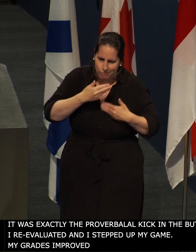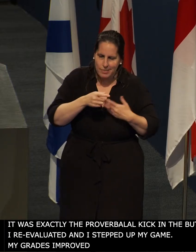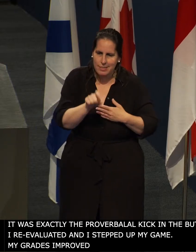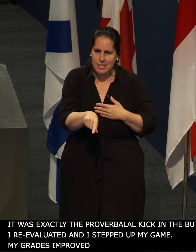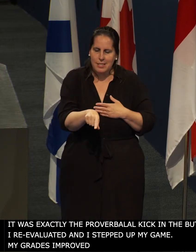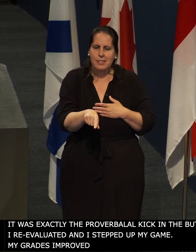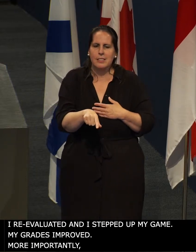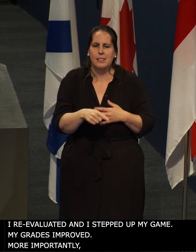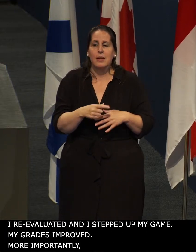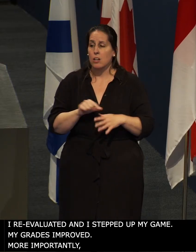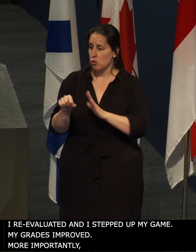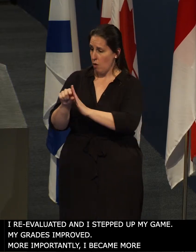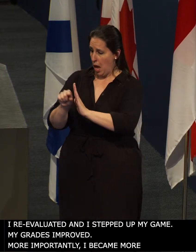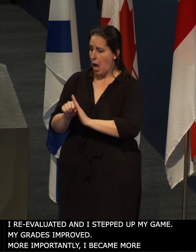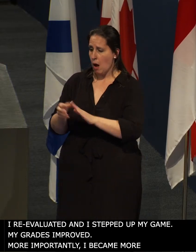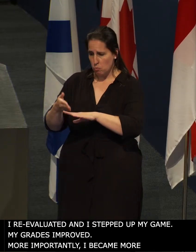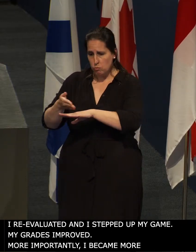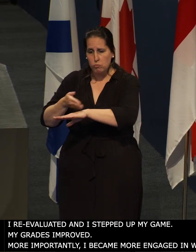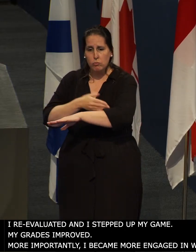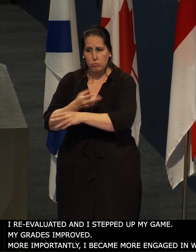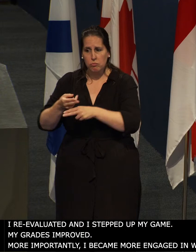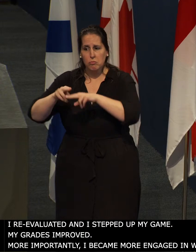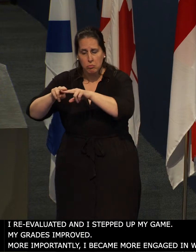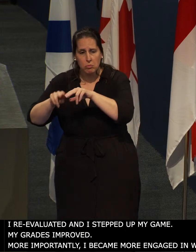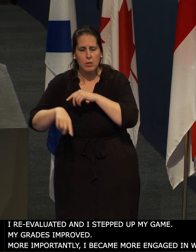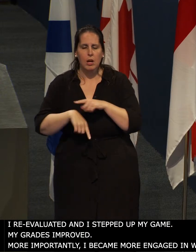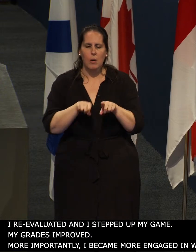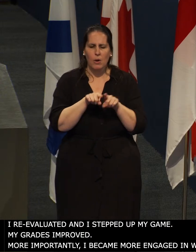I was learning and I started to love every second of what I was doing.